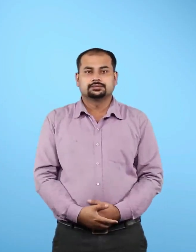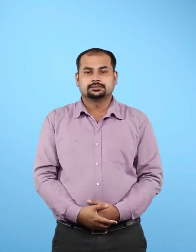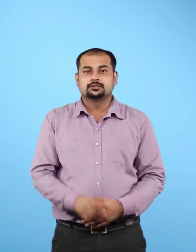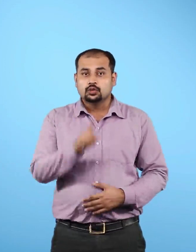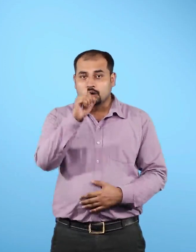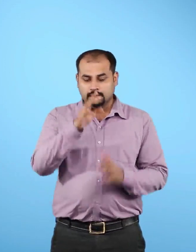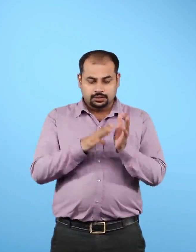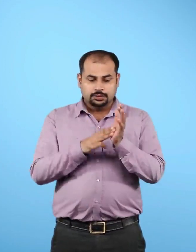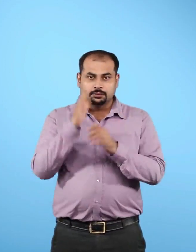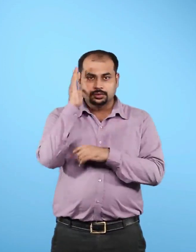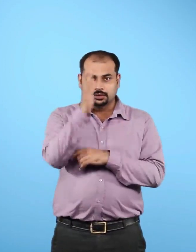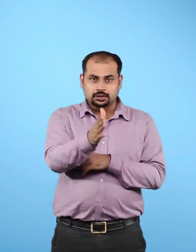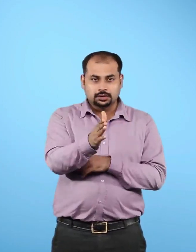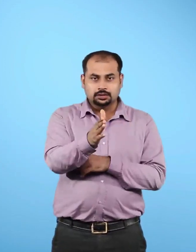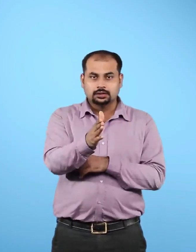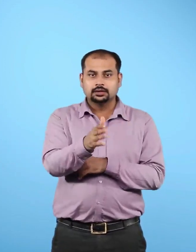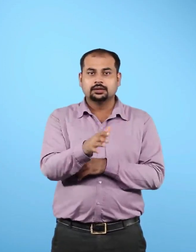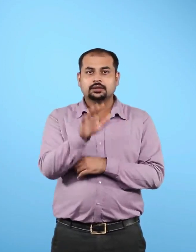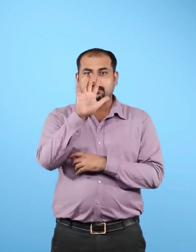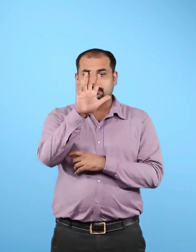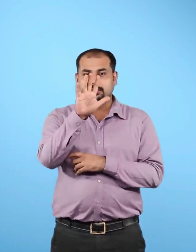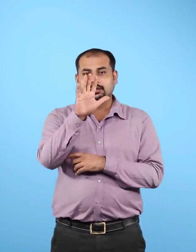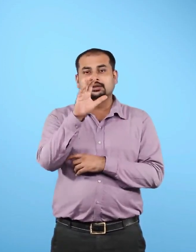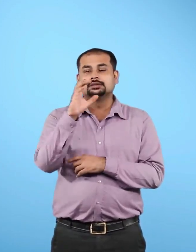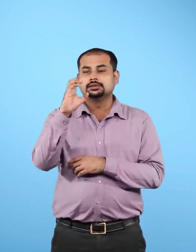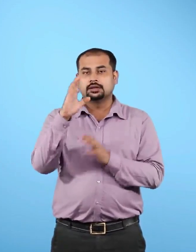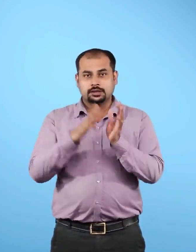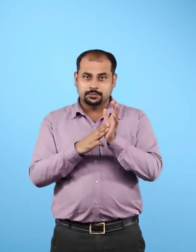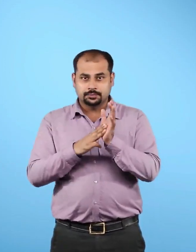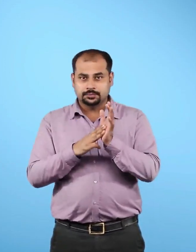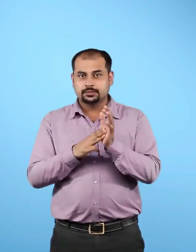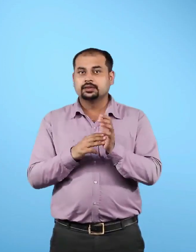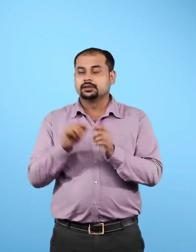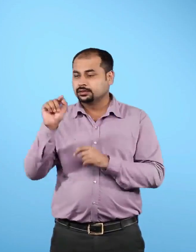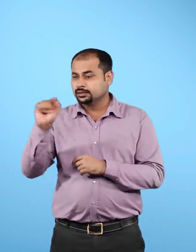1 meter and 5 centimeter dash meters.